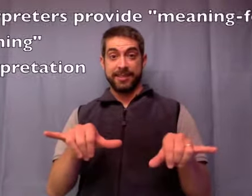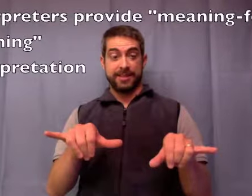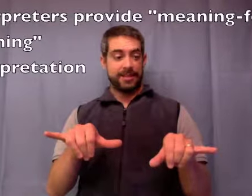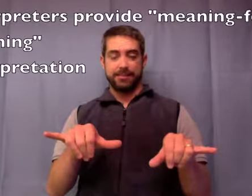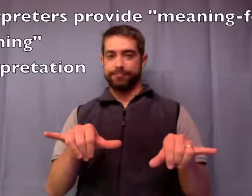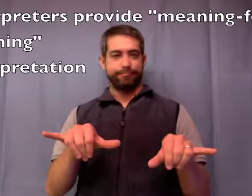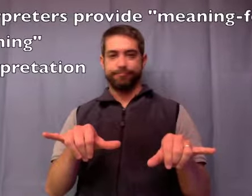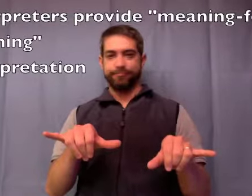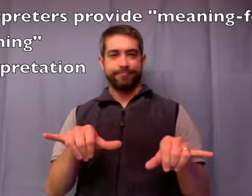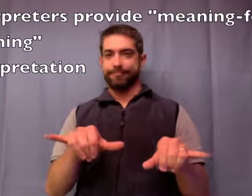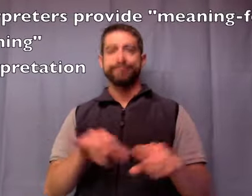for meaning.